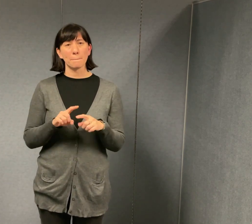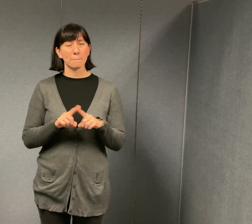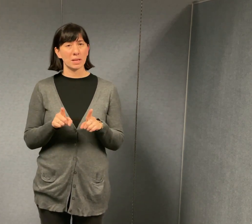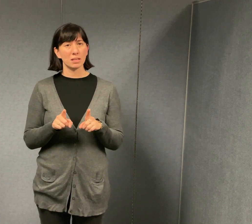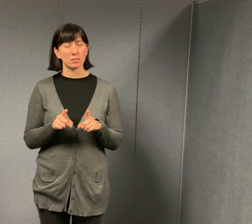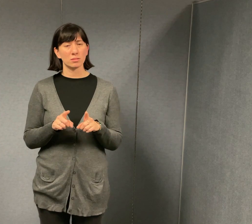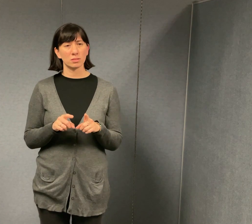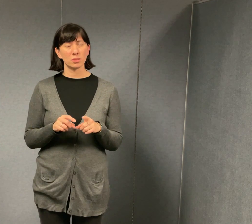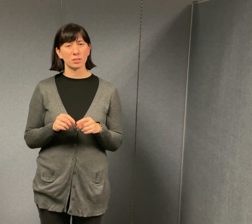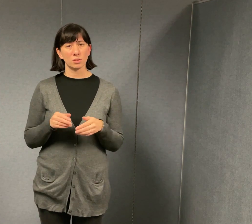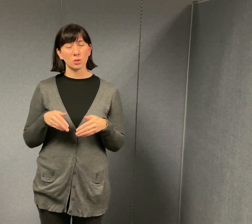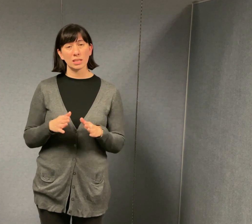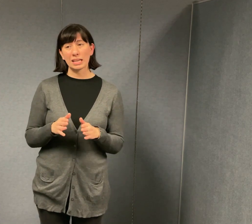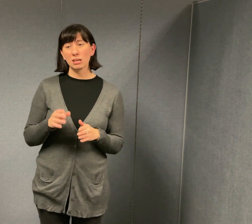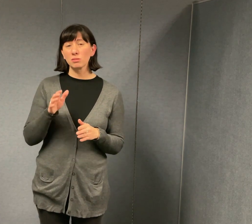Jones worry about that later.